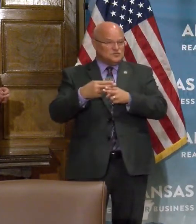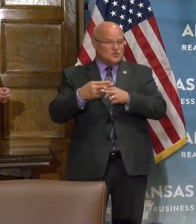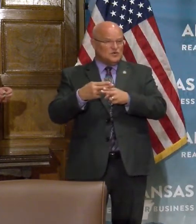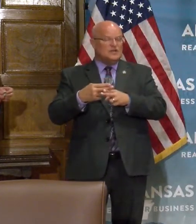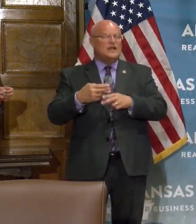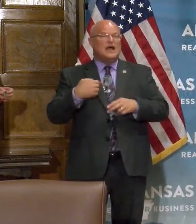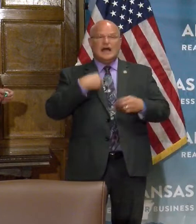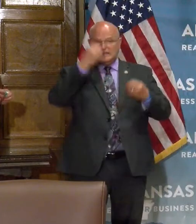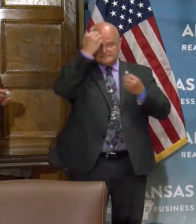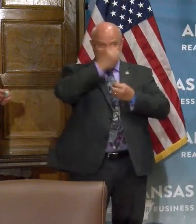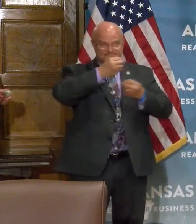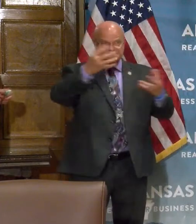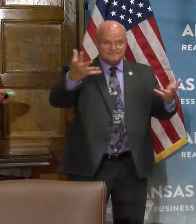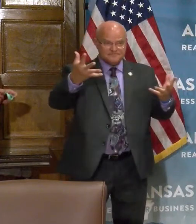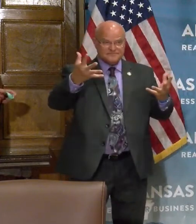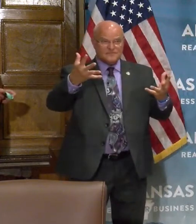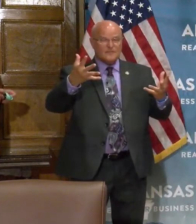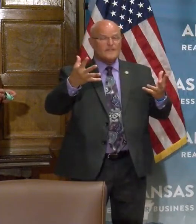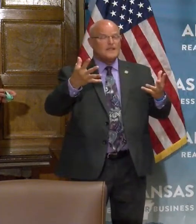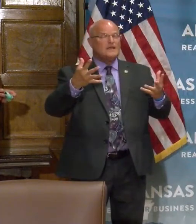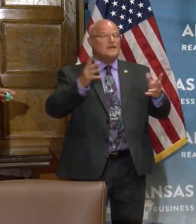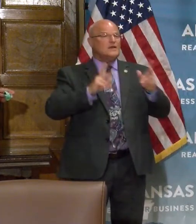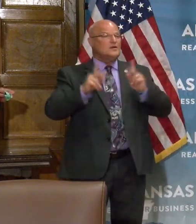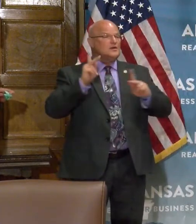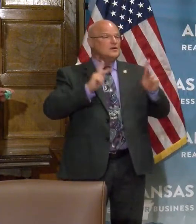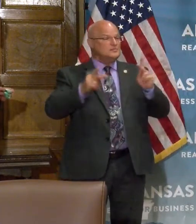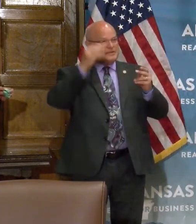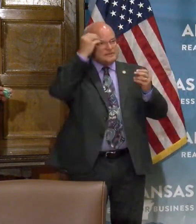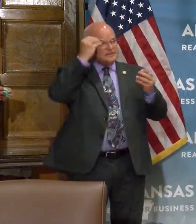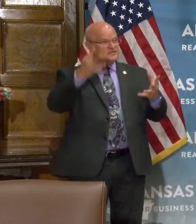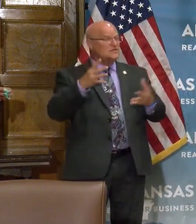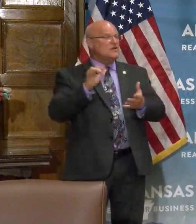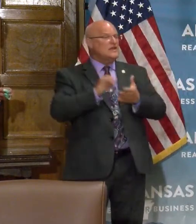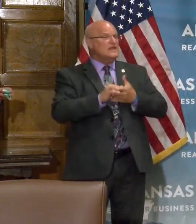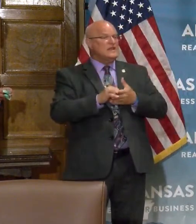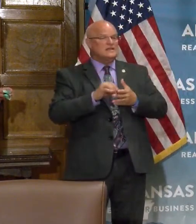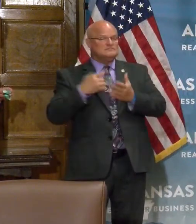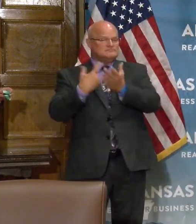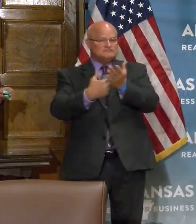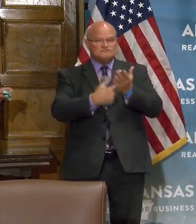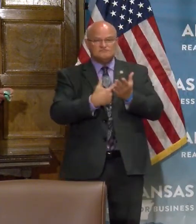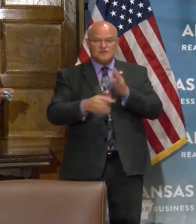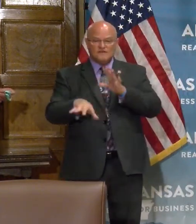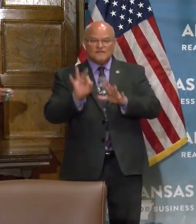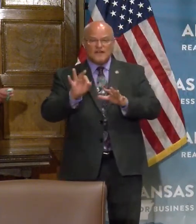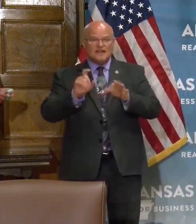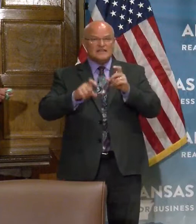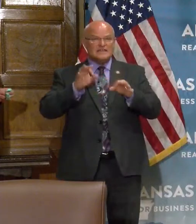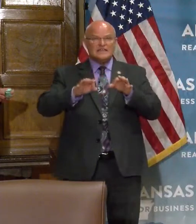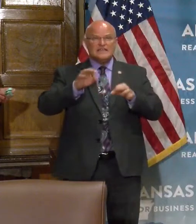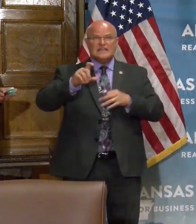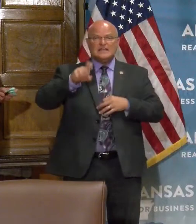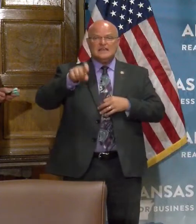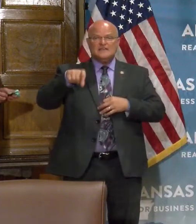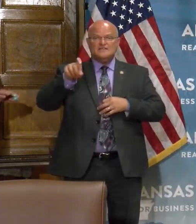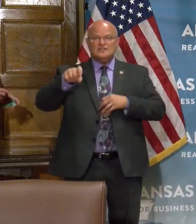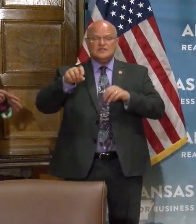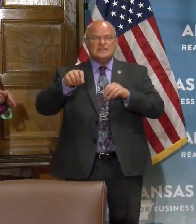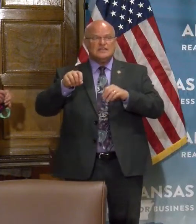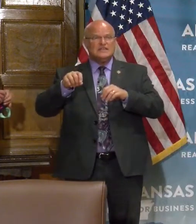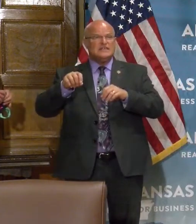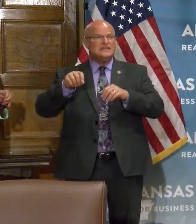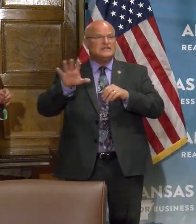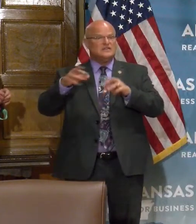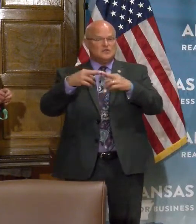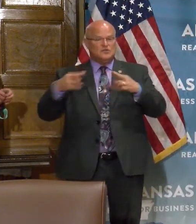just tell everybody, providers and communities, to talk to one another and find out if there are organizations or institutions